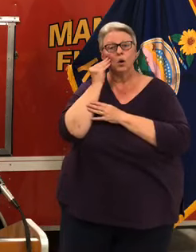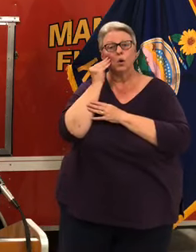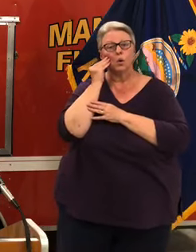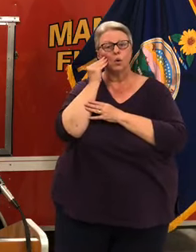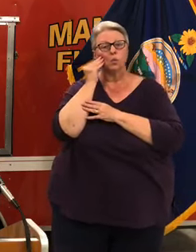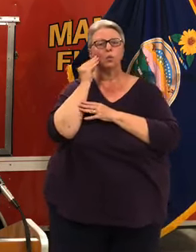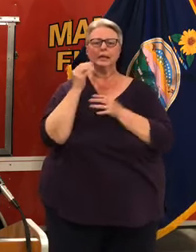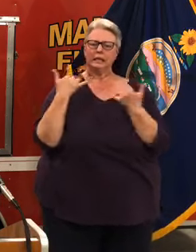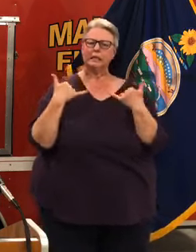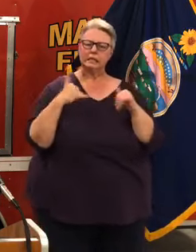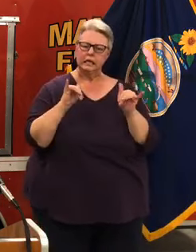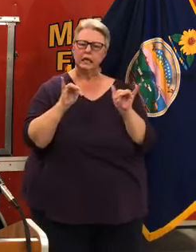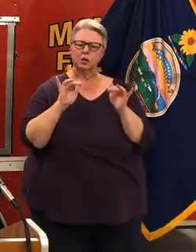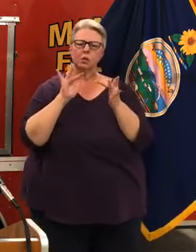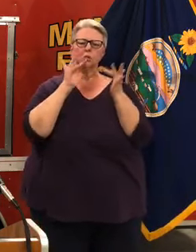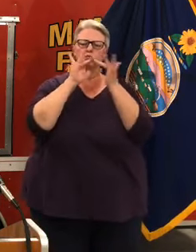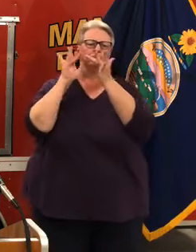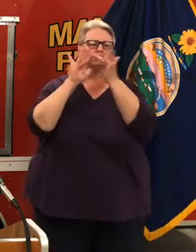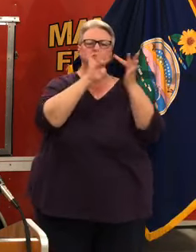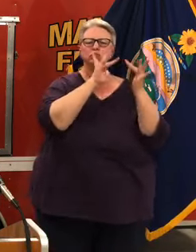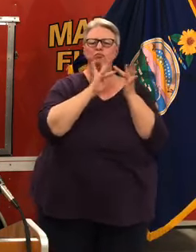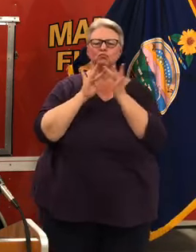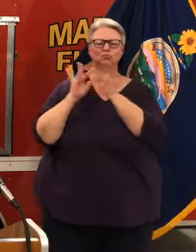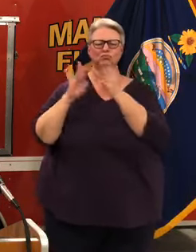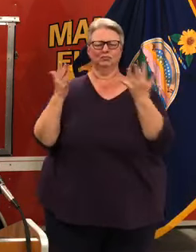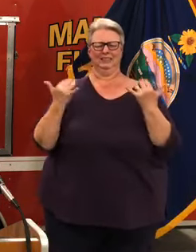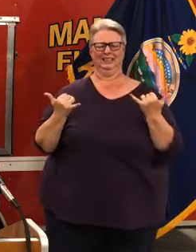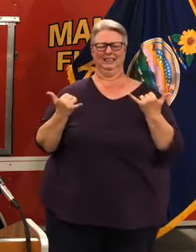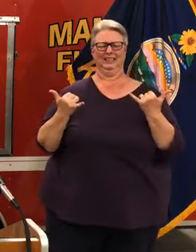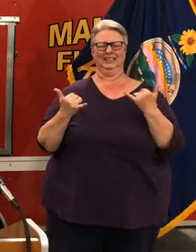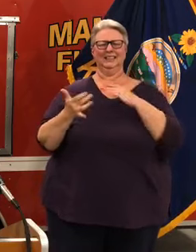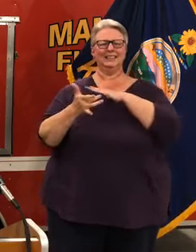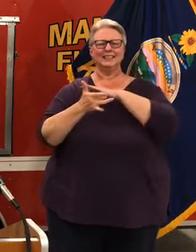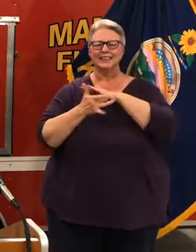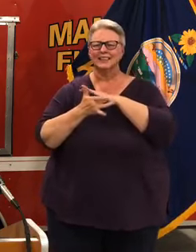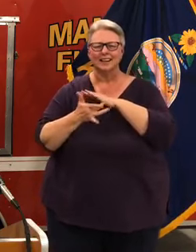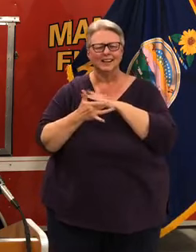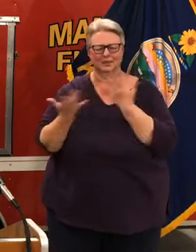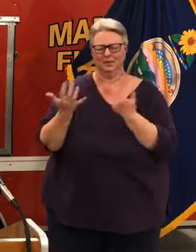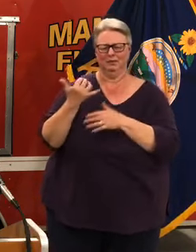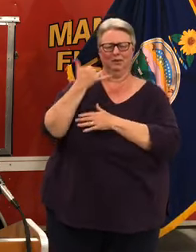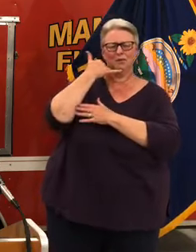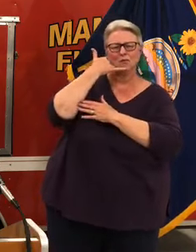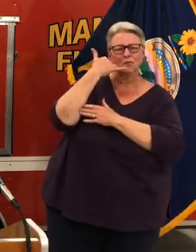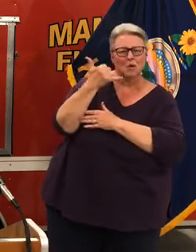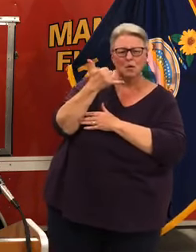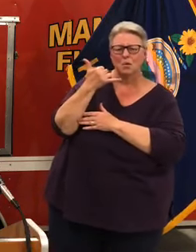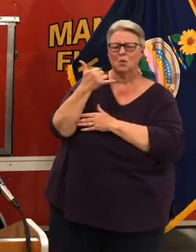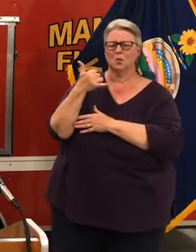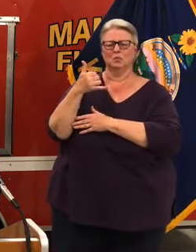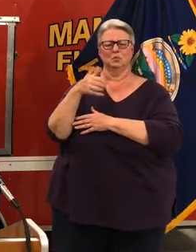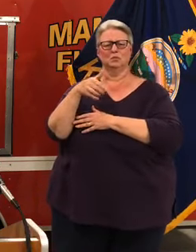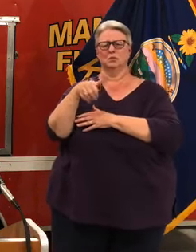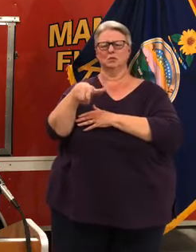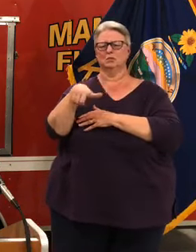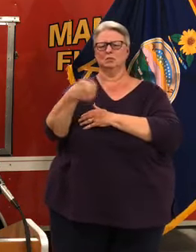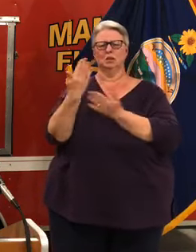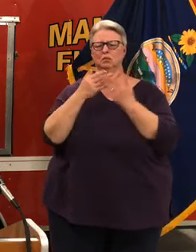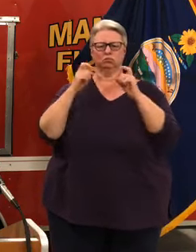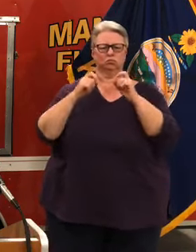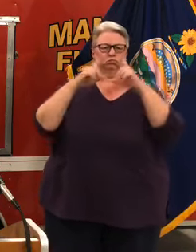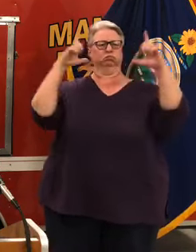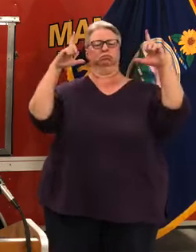stay connected. We live in an era of technology that is unprecedented. We have phones, we have devices. Please call your friends, stay in